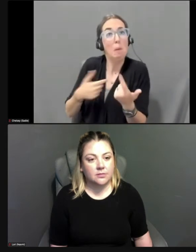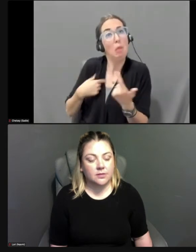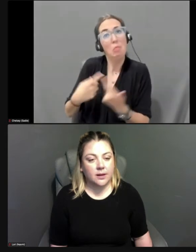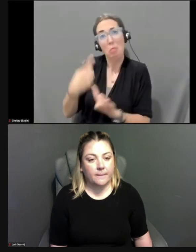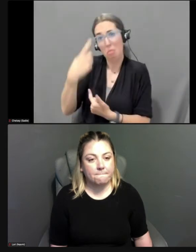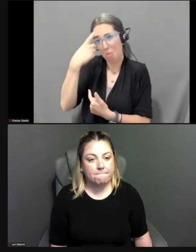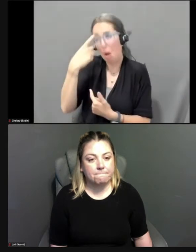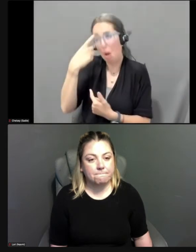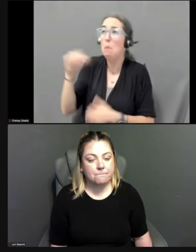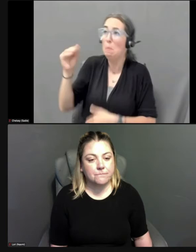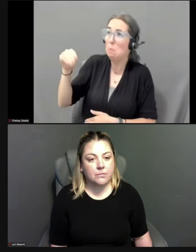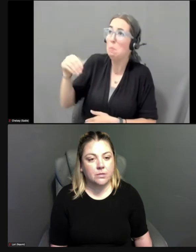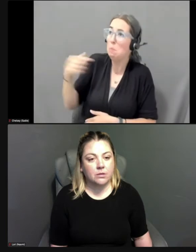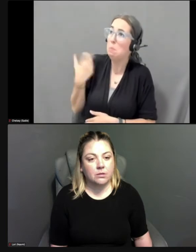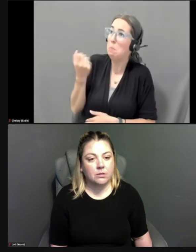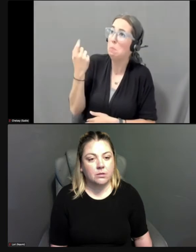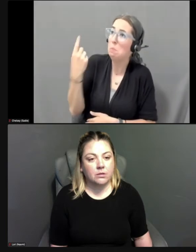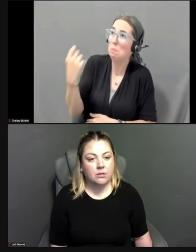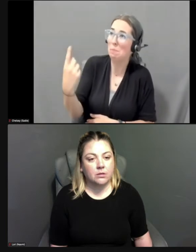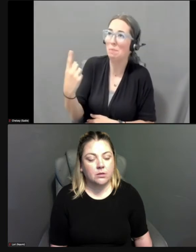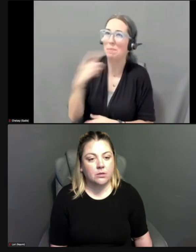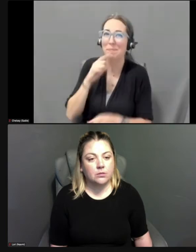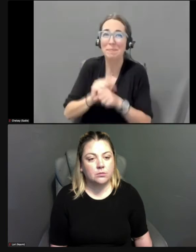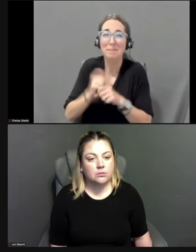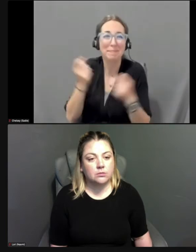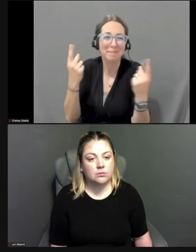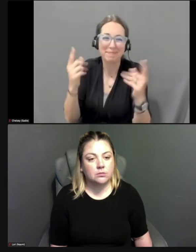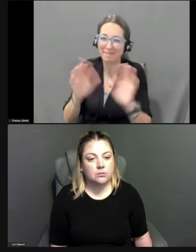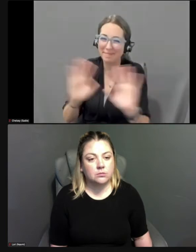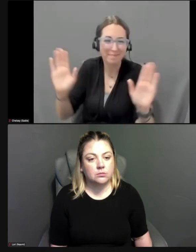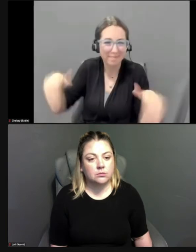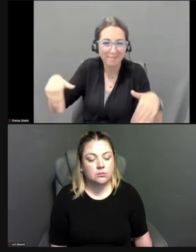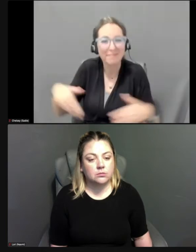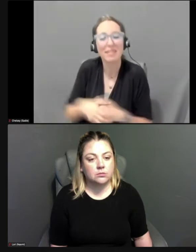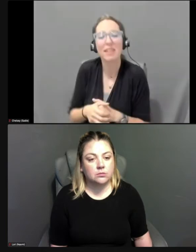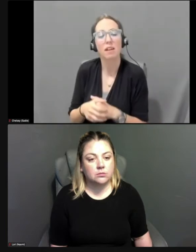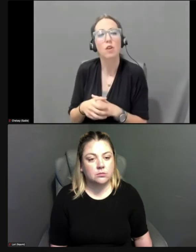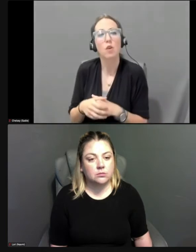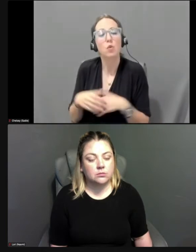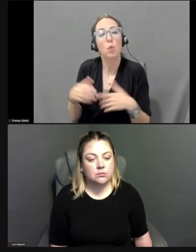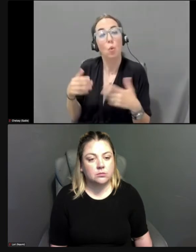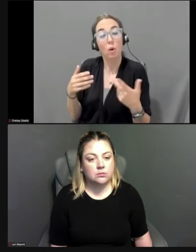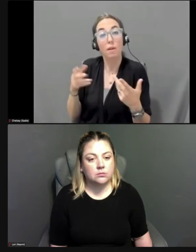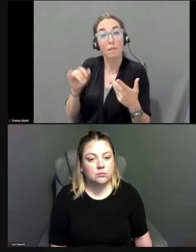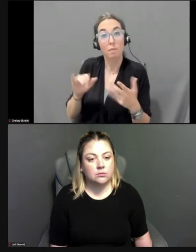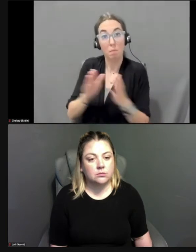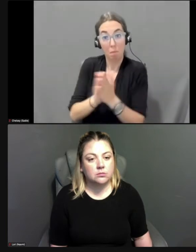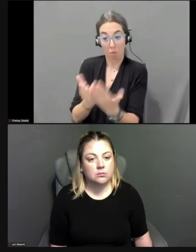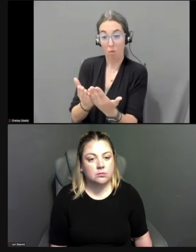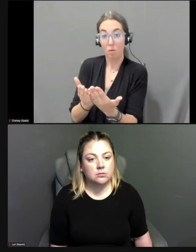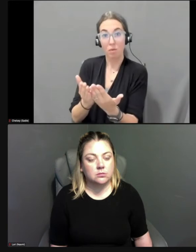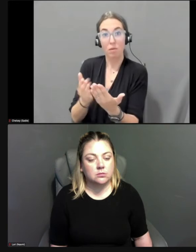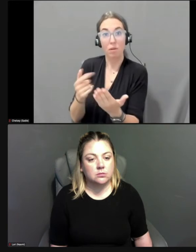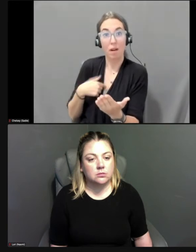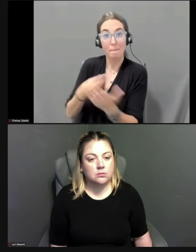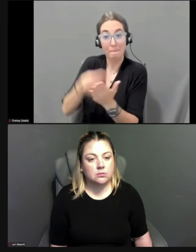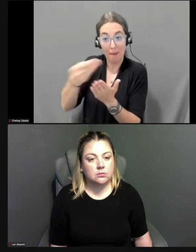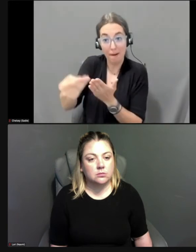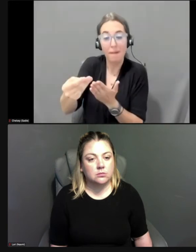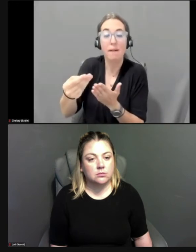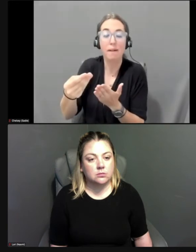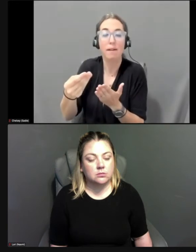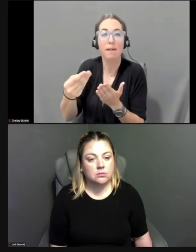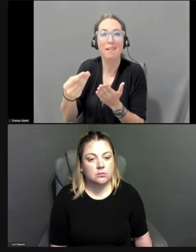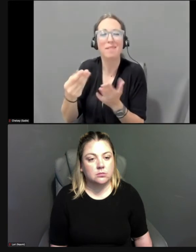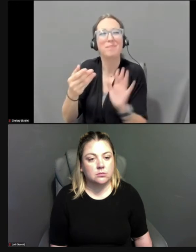size was and what it means. As I was ordering a copy of Intuitive Eating for one of my personal training clients, you know, on